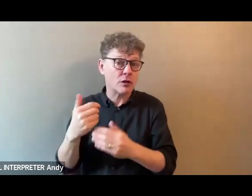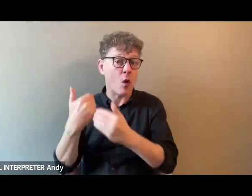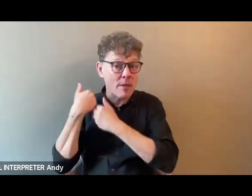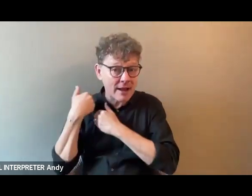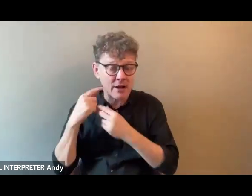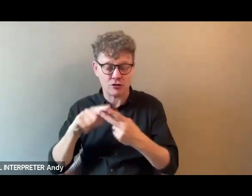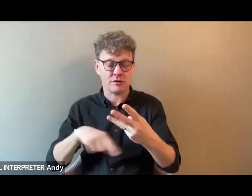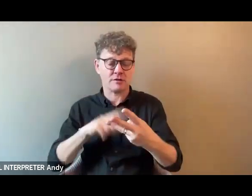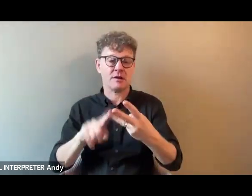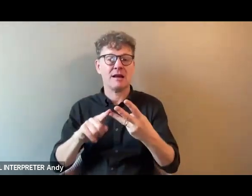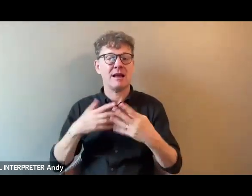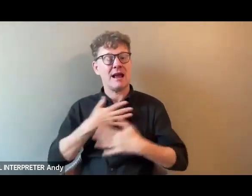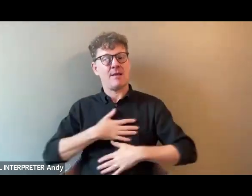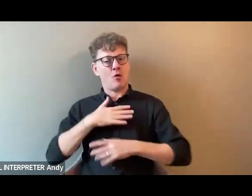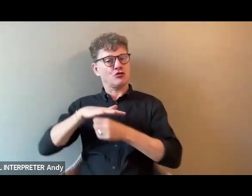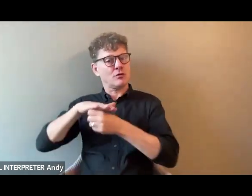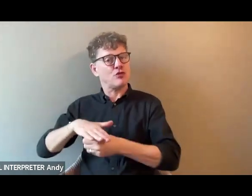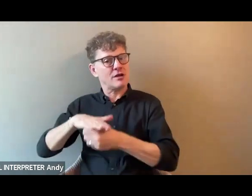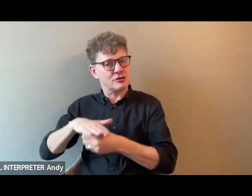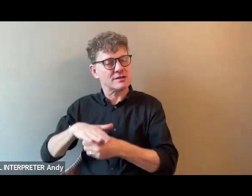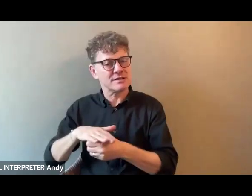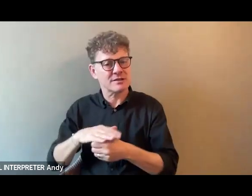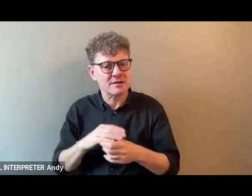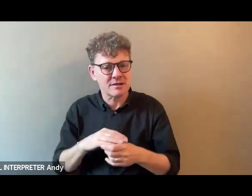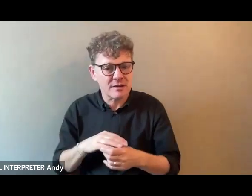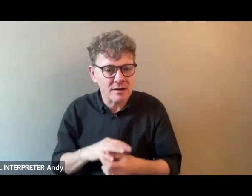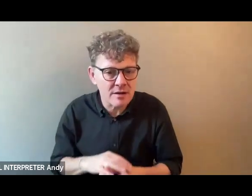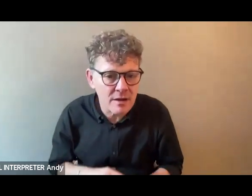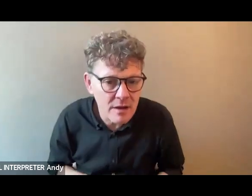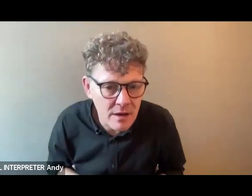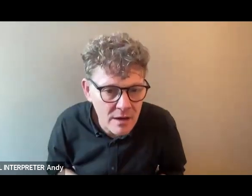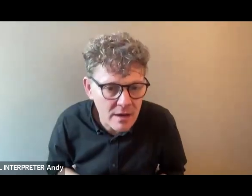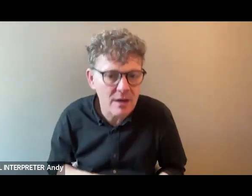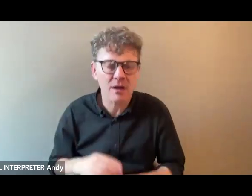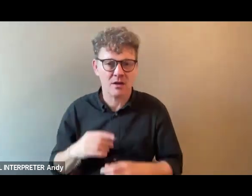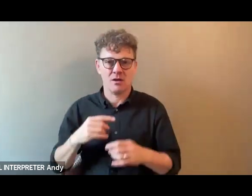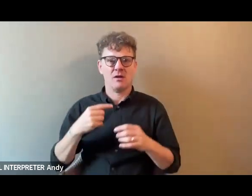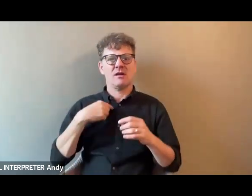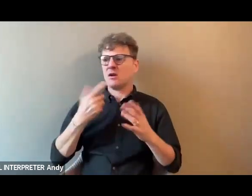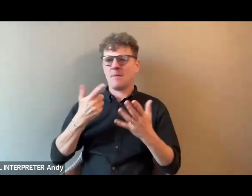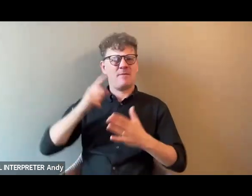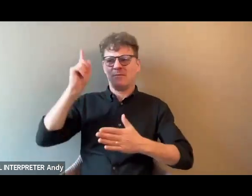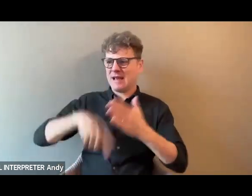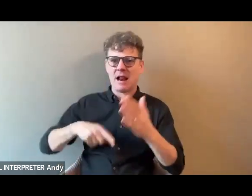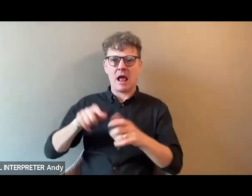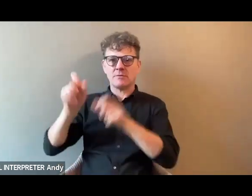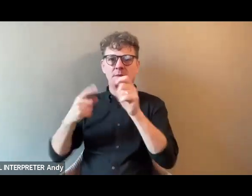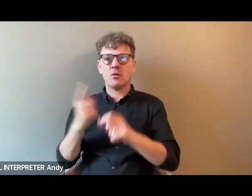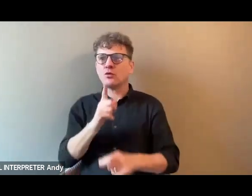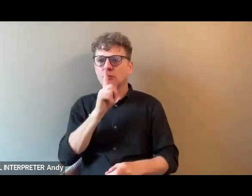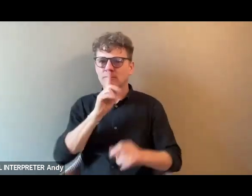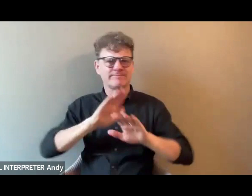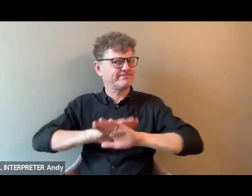also emotional pressures without penalizing those who speak up, because that's another issue. And